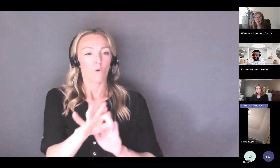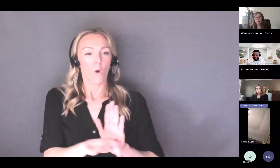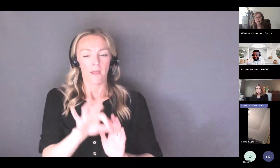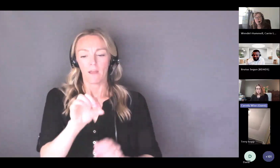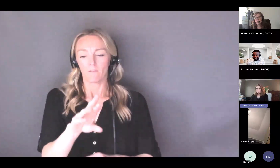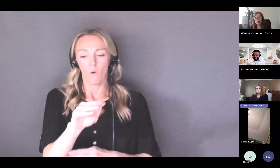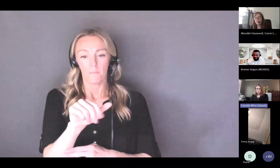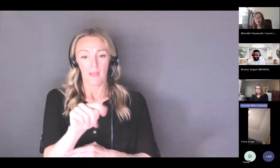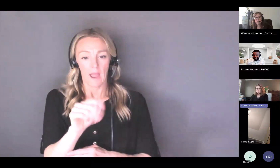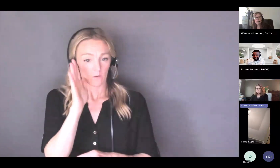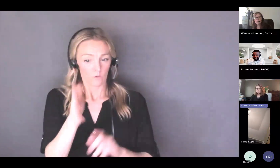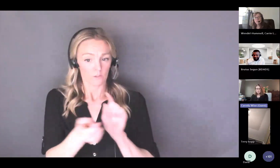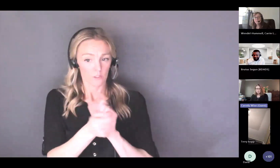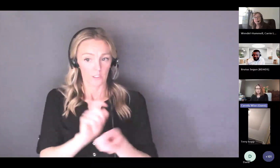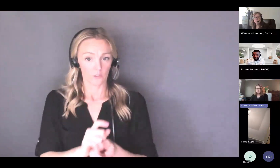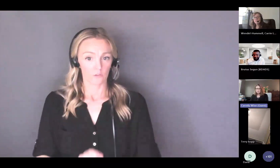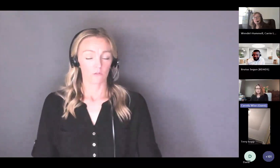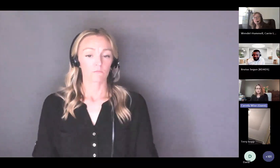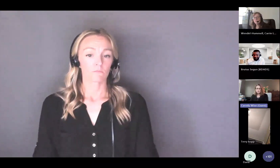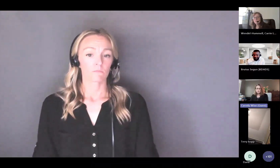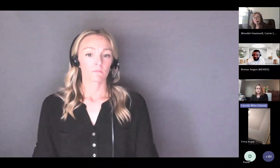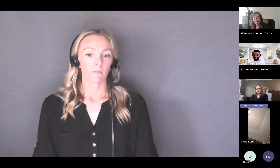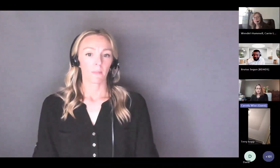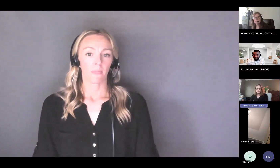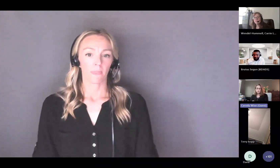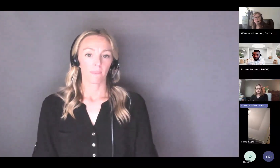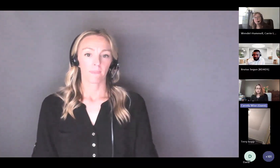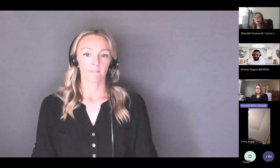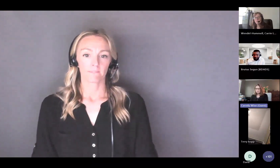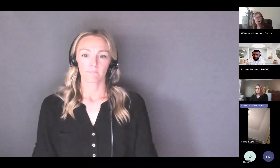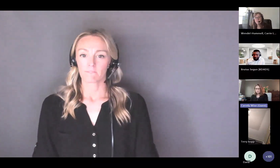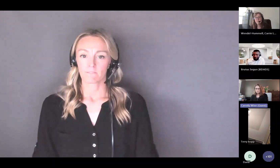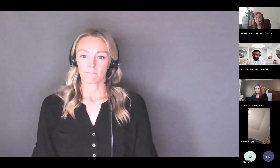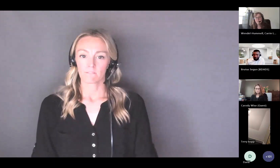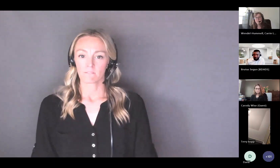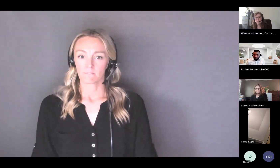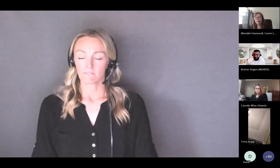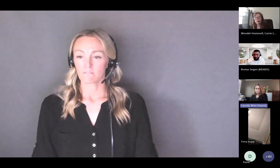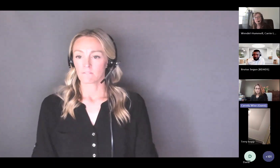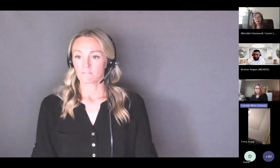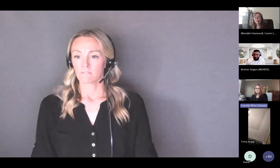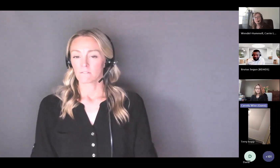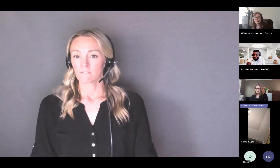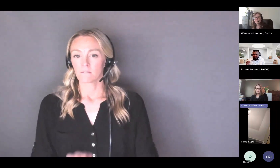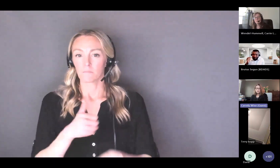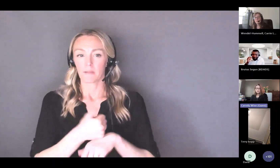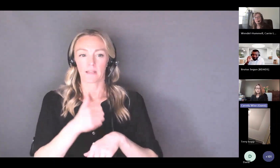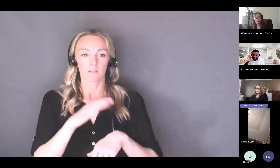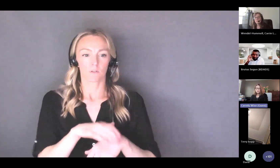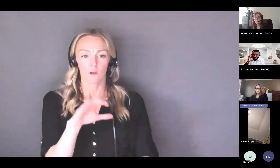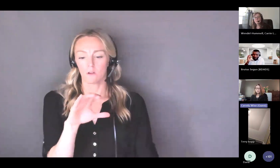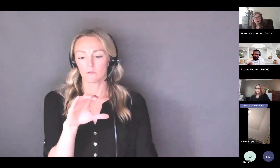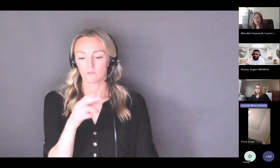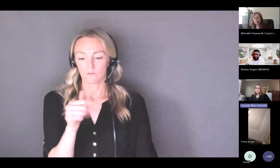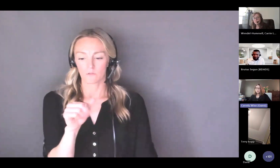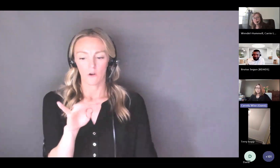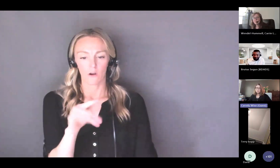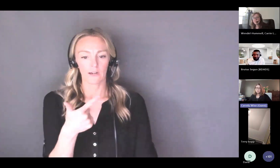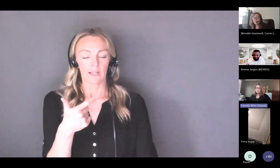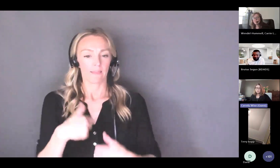change based on the charting the life course paradigm. So